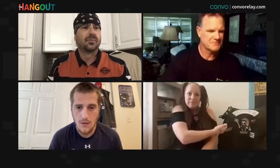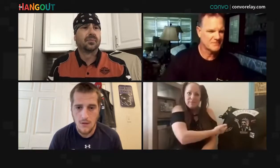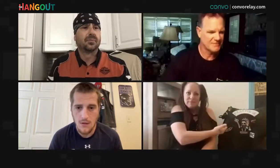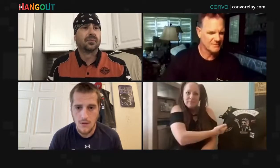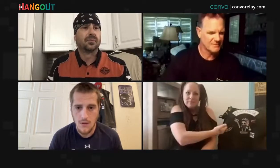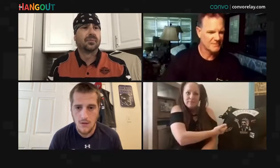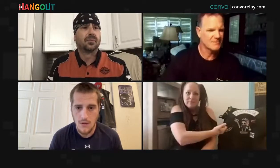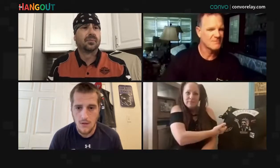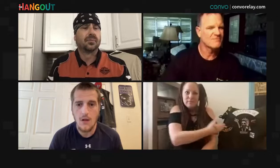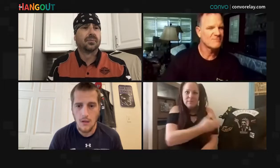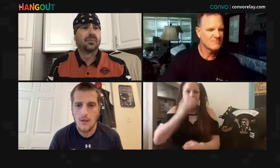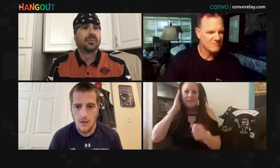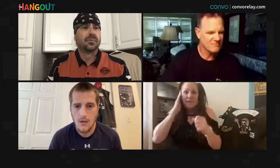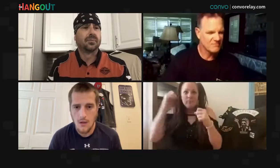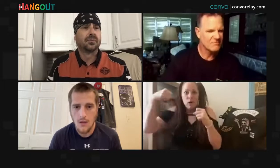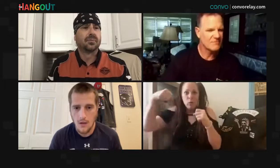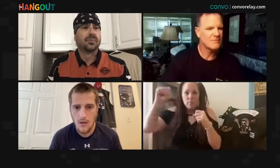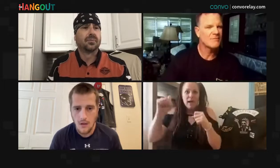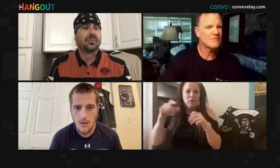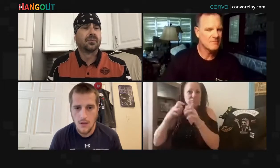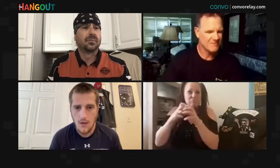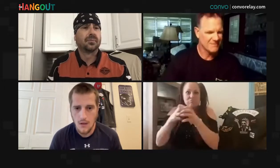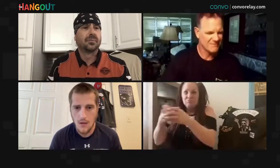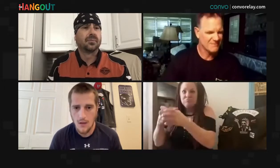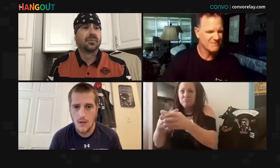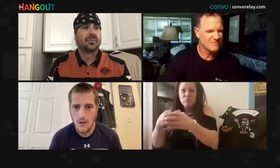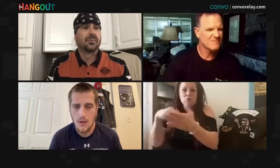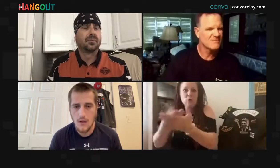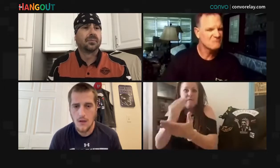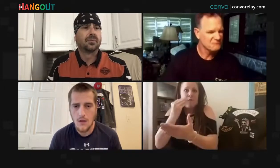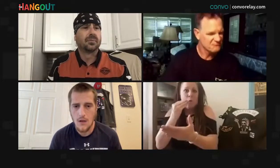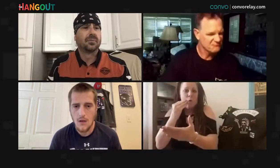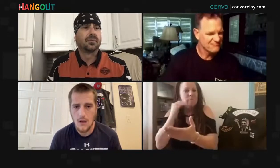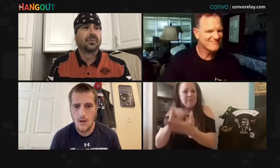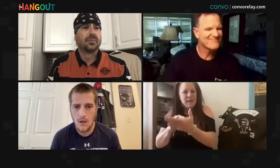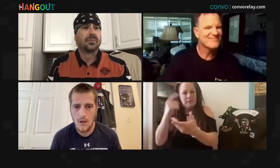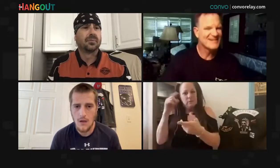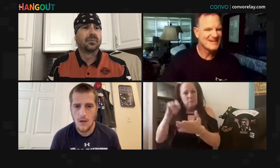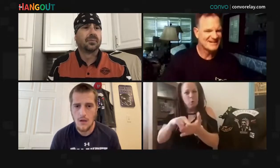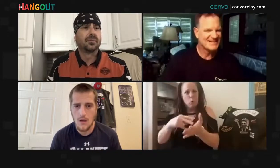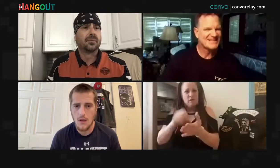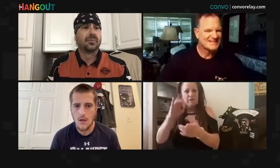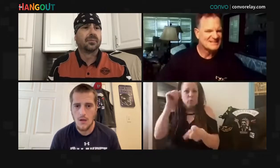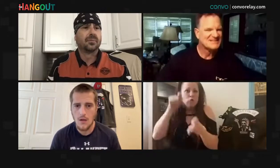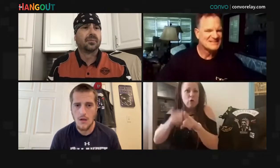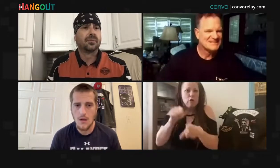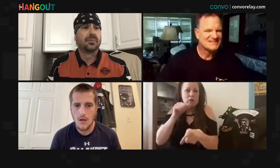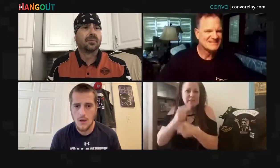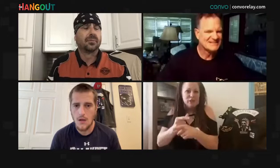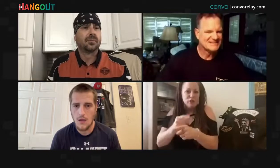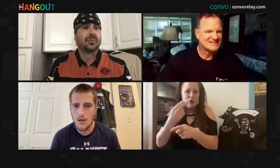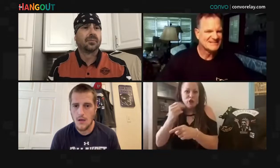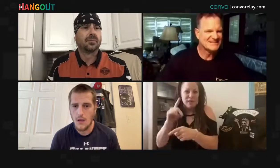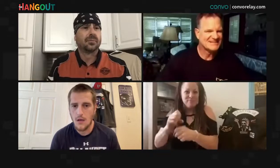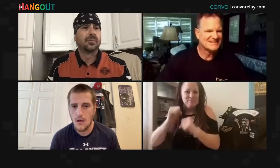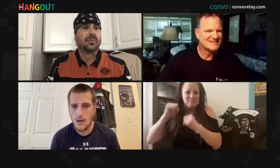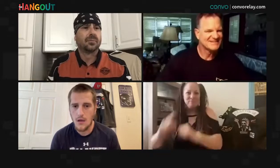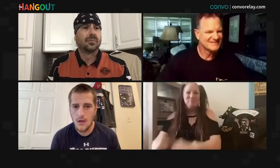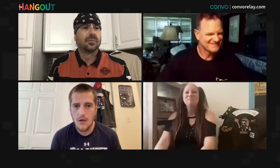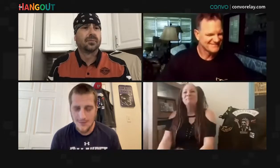a trip or have some type of get together, we'll all have our deaf power cuts on, and it's more of like a brother